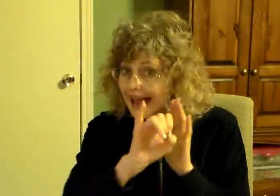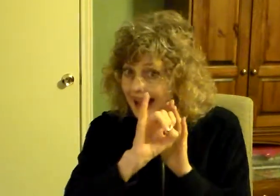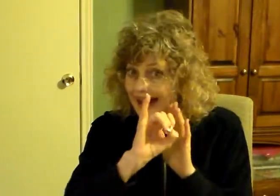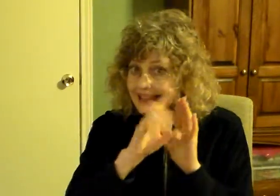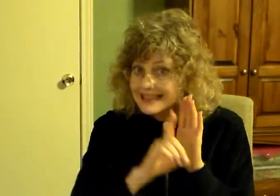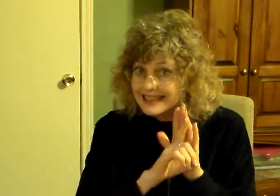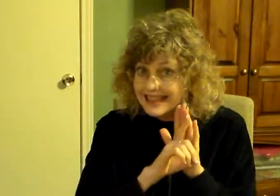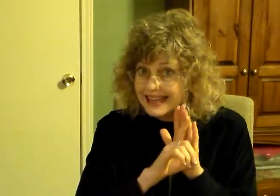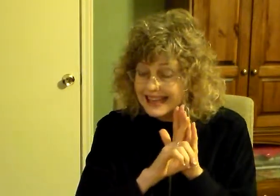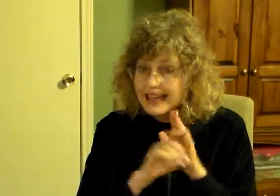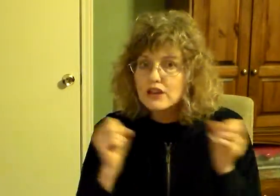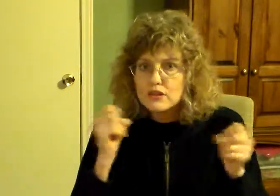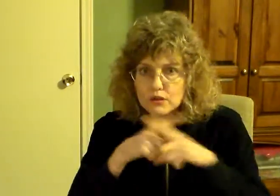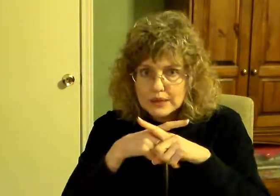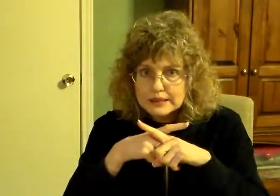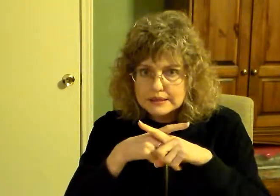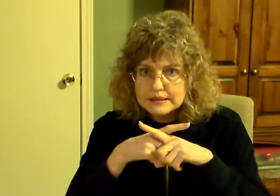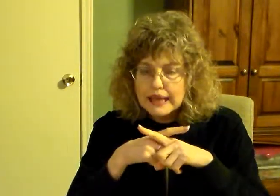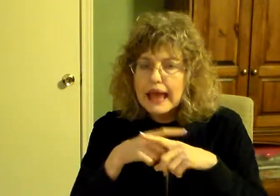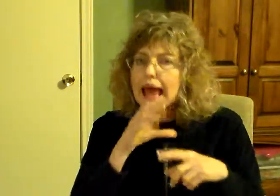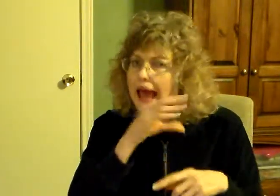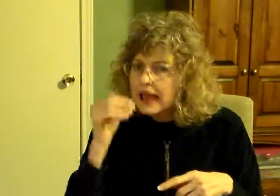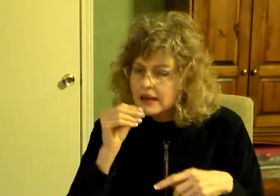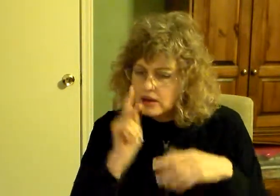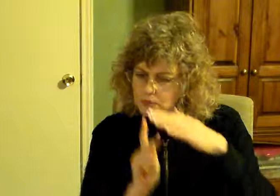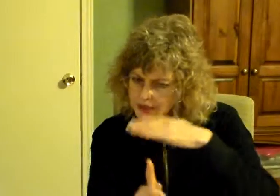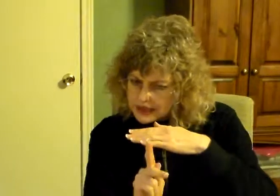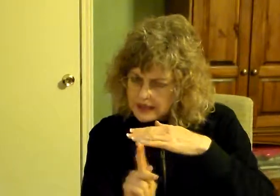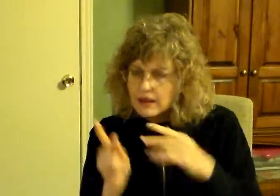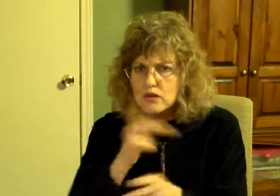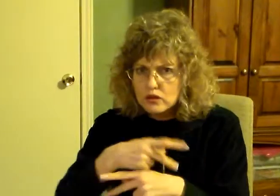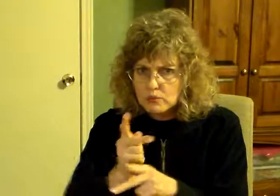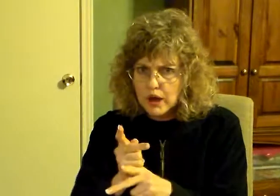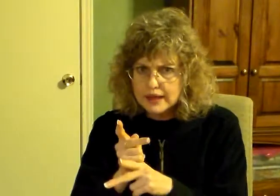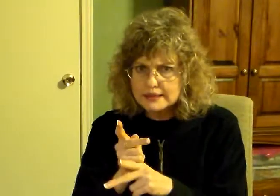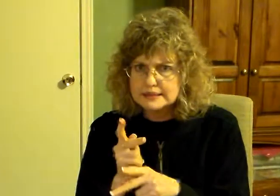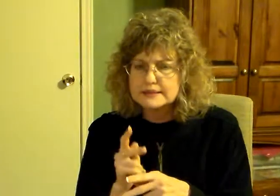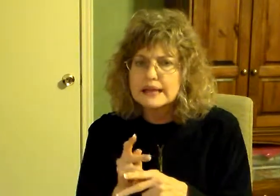reaction and then predict the products in each one of those cases.